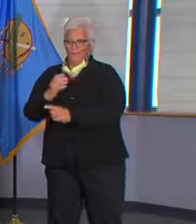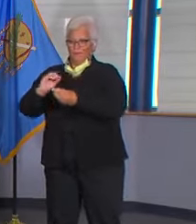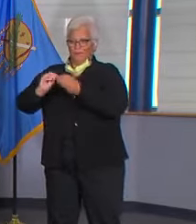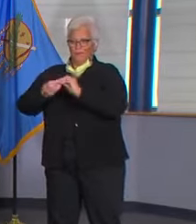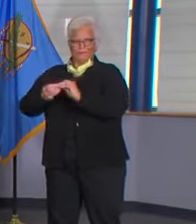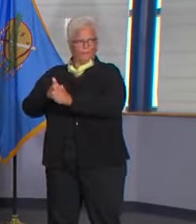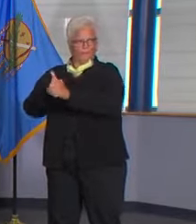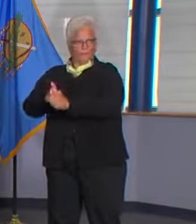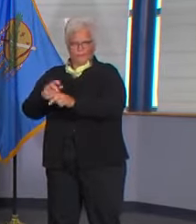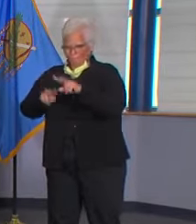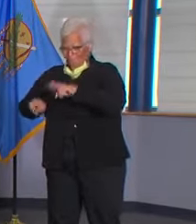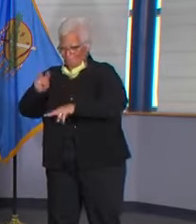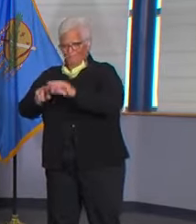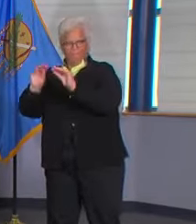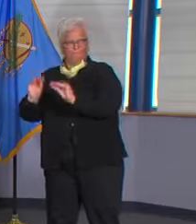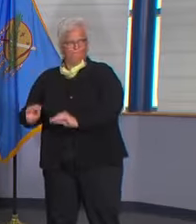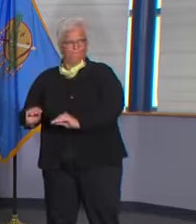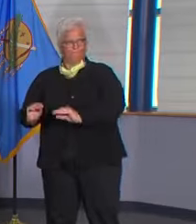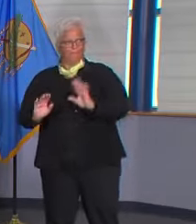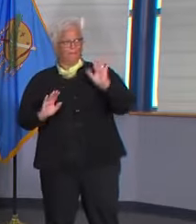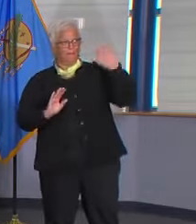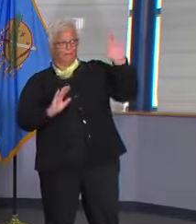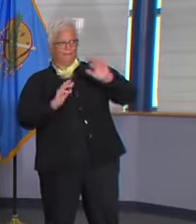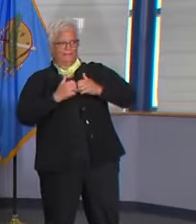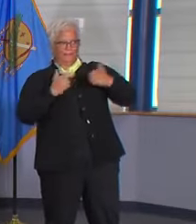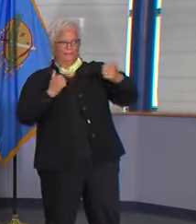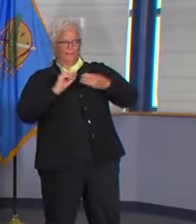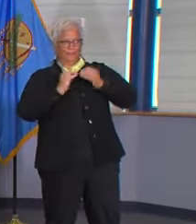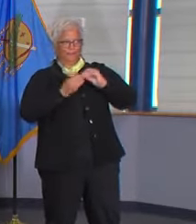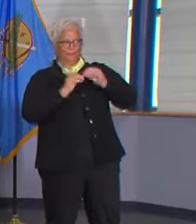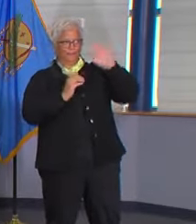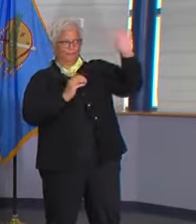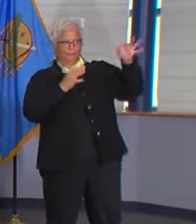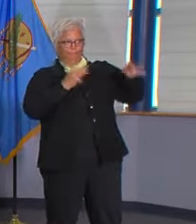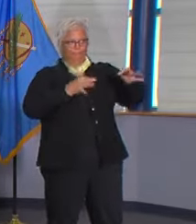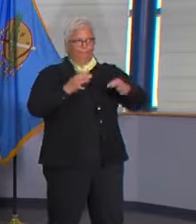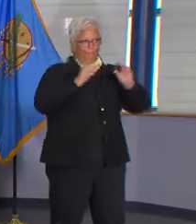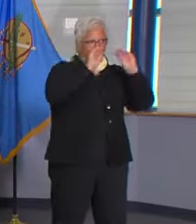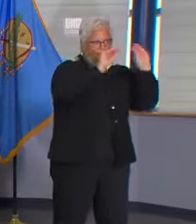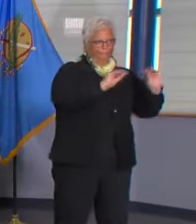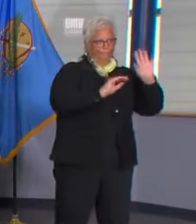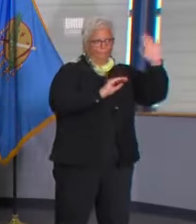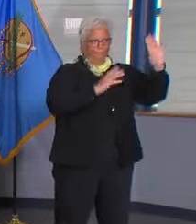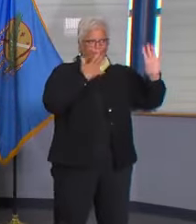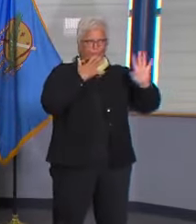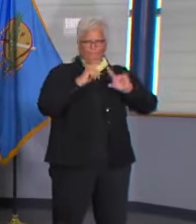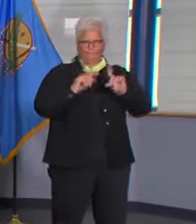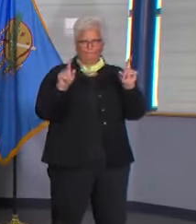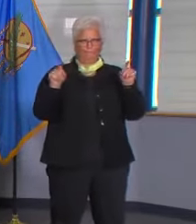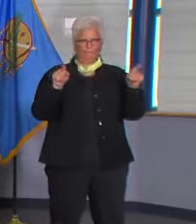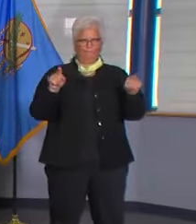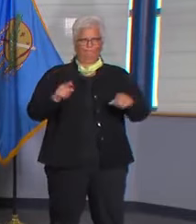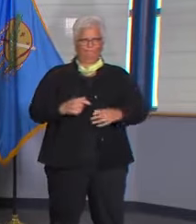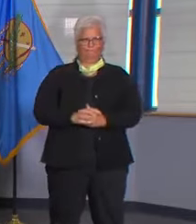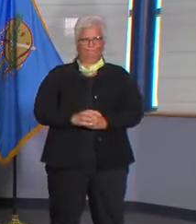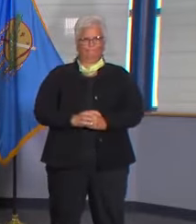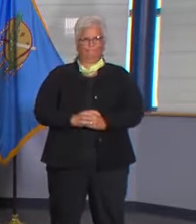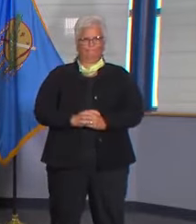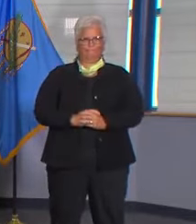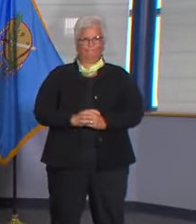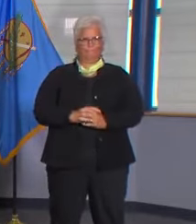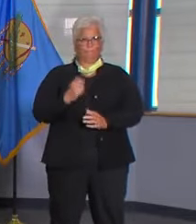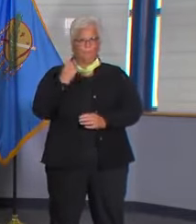I said earlier, if the data tells us we need to do something differently, we'll do something differently to prevent mitigation stop spread. Now, does